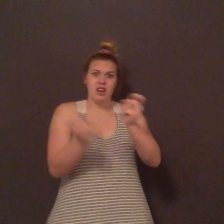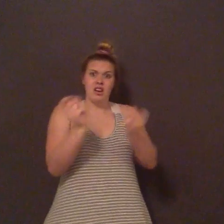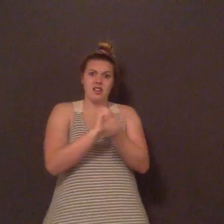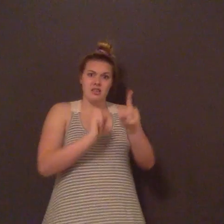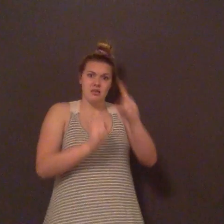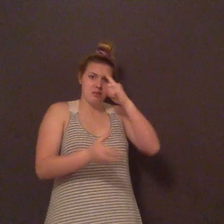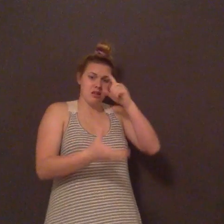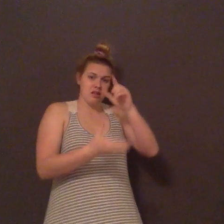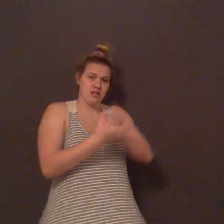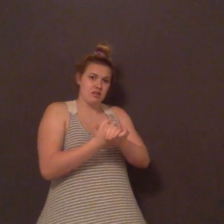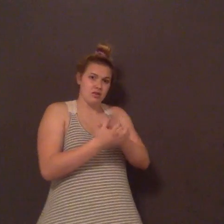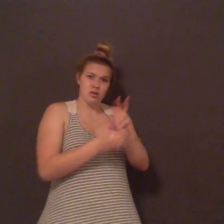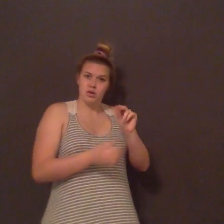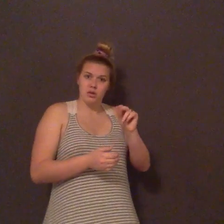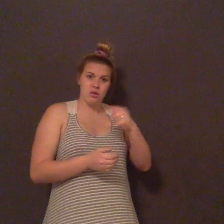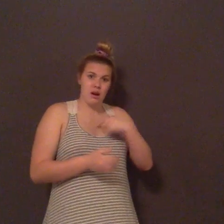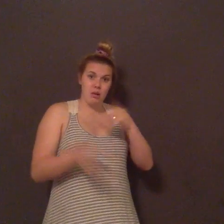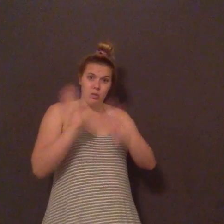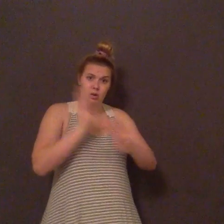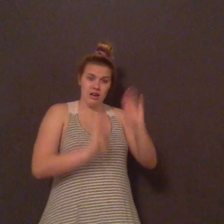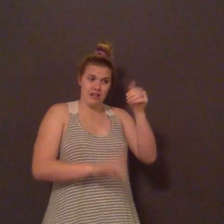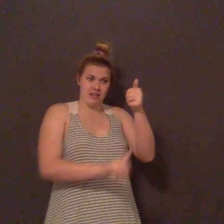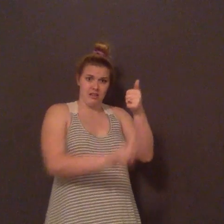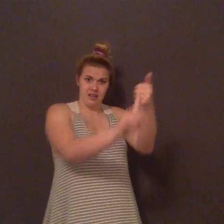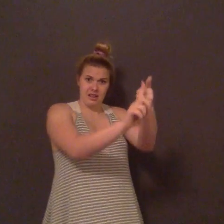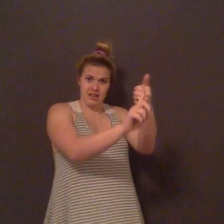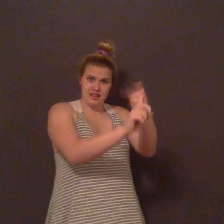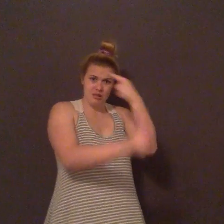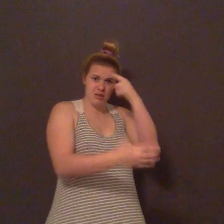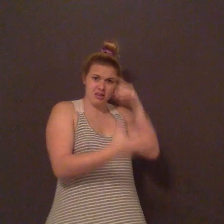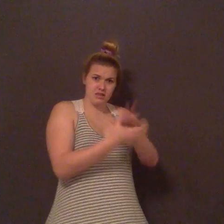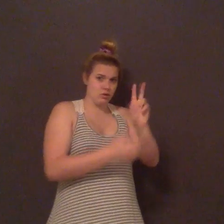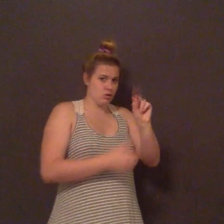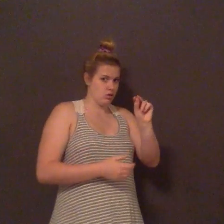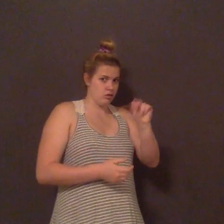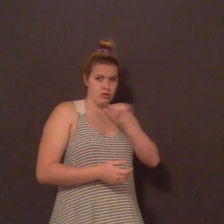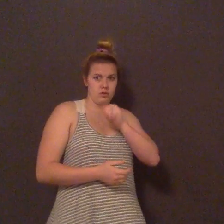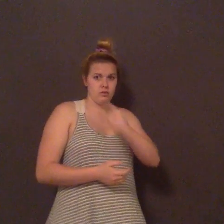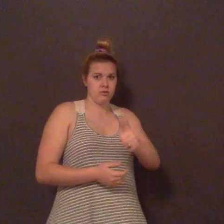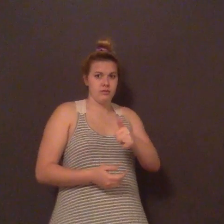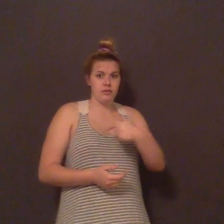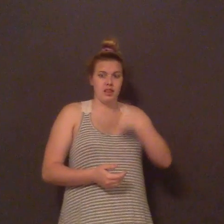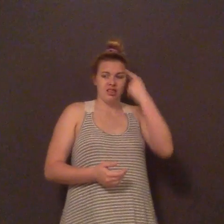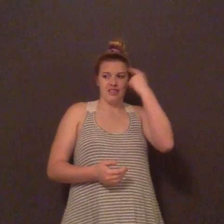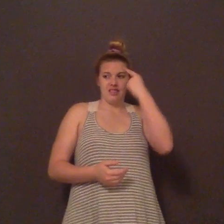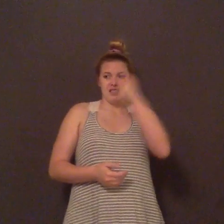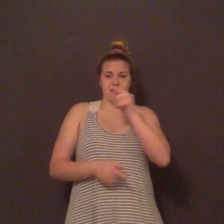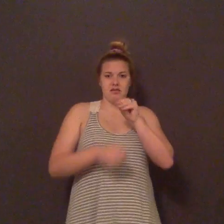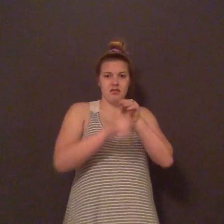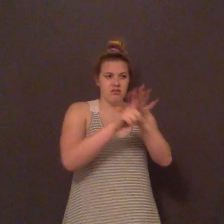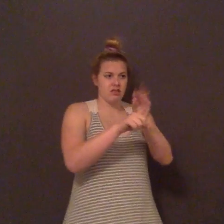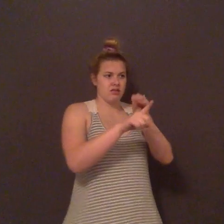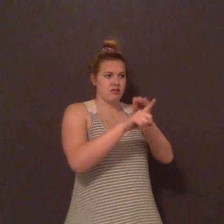Actually, it's not his beliefs that I'm concerned about. What's that supposed to mean? I feel this man is affecting you, Rachel, and he's causing you to change your views.